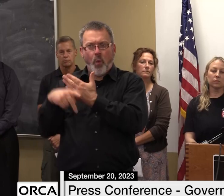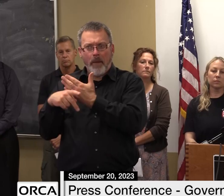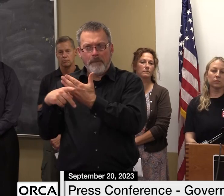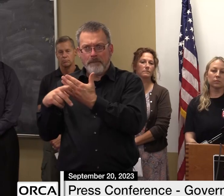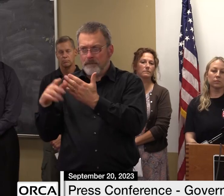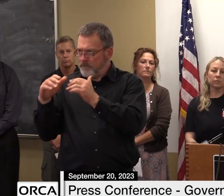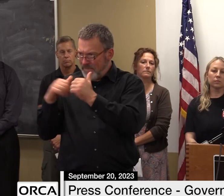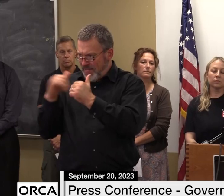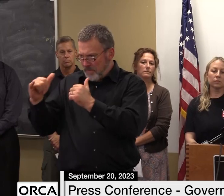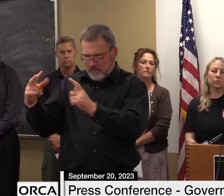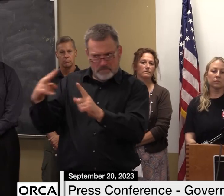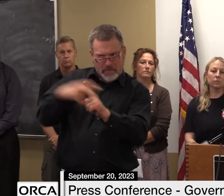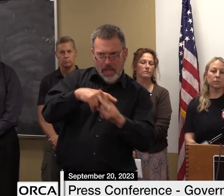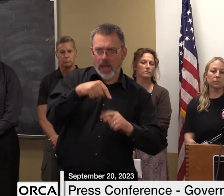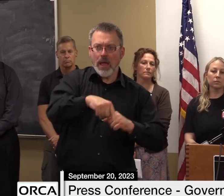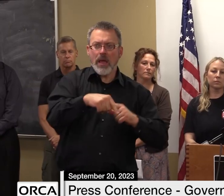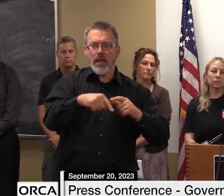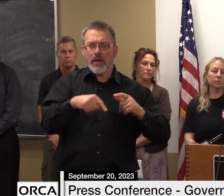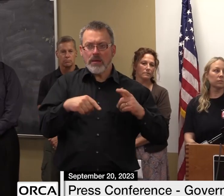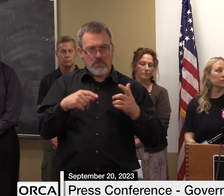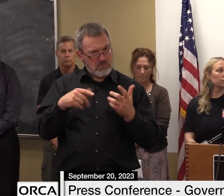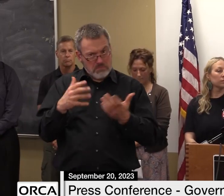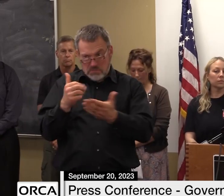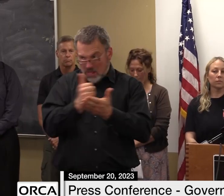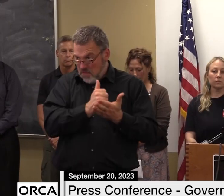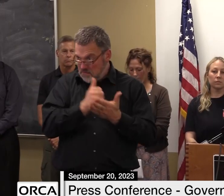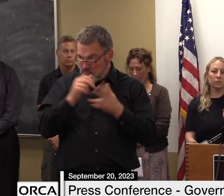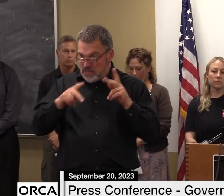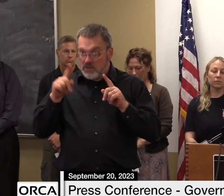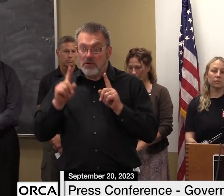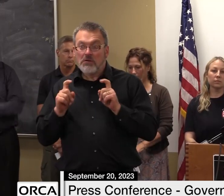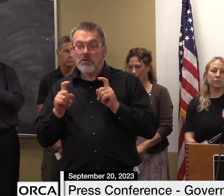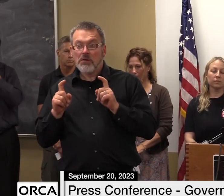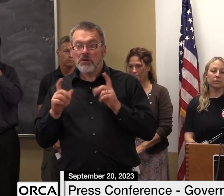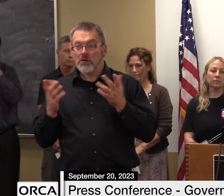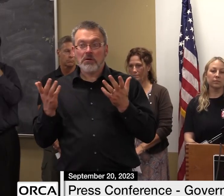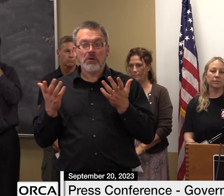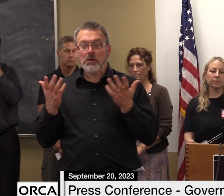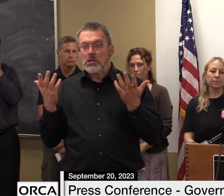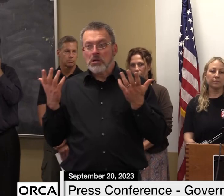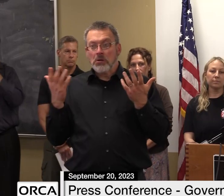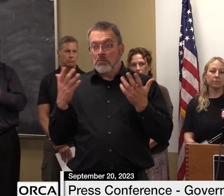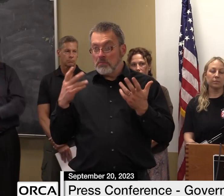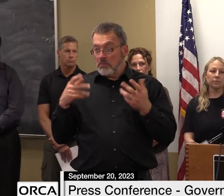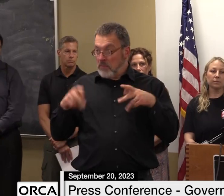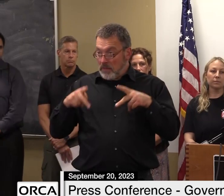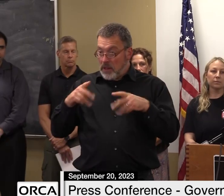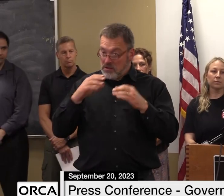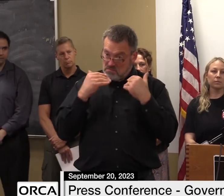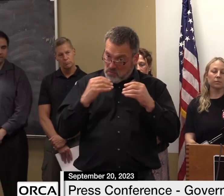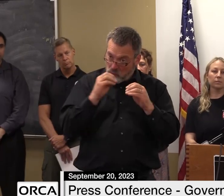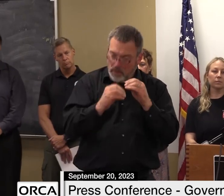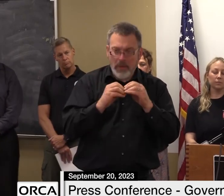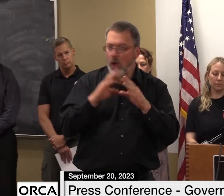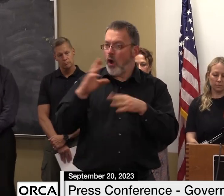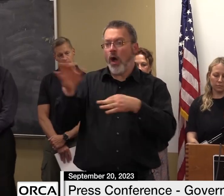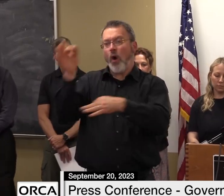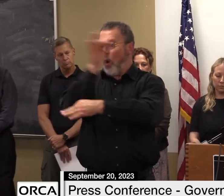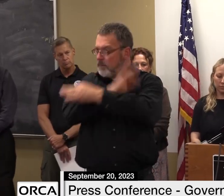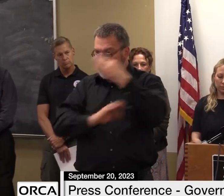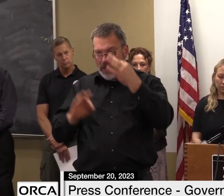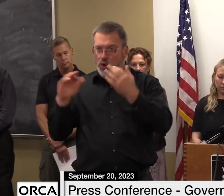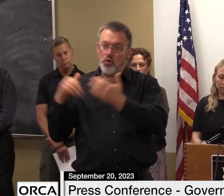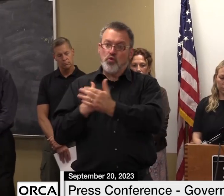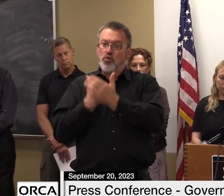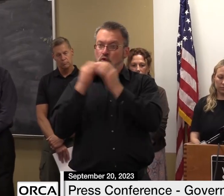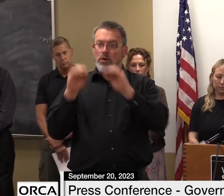geared specifically towards helping make people whole and also upgrade? Yeah, we're working with them to